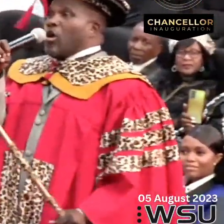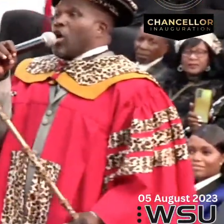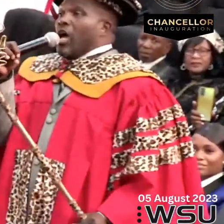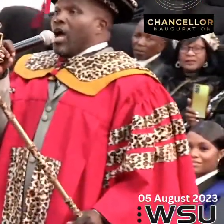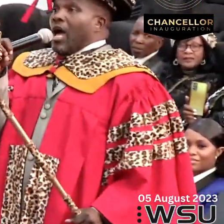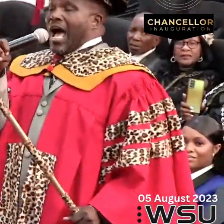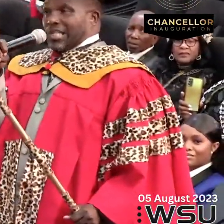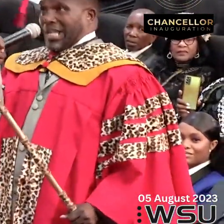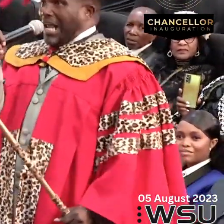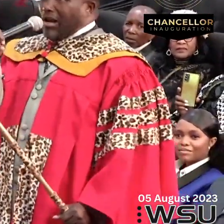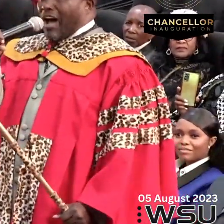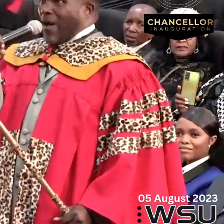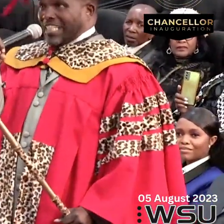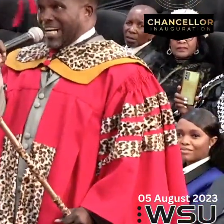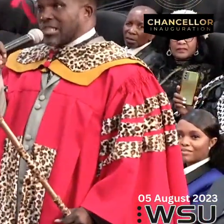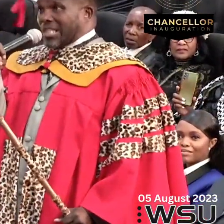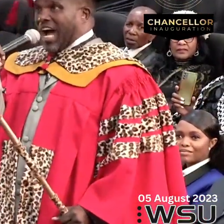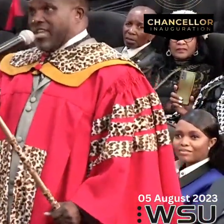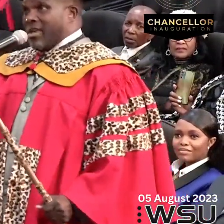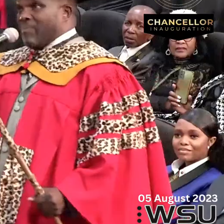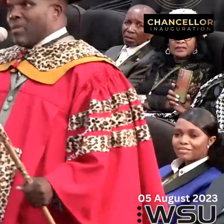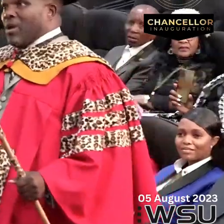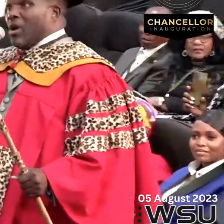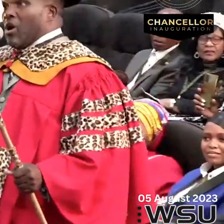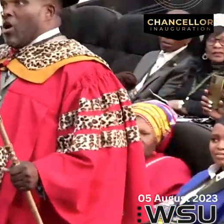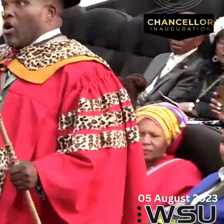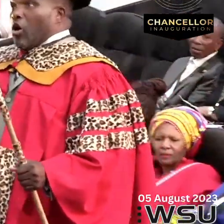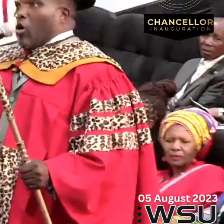Ufundile, ezalelo Petranskai.